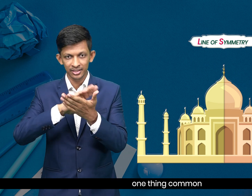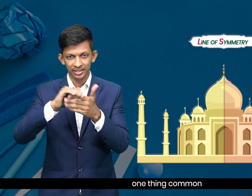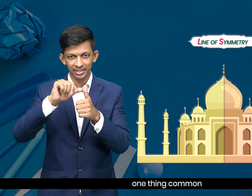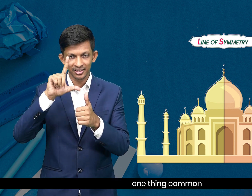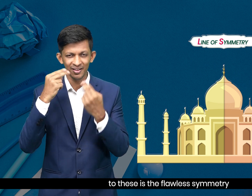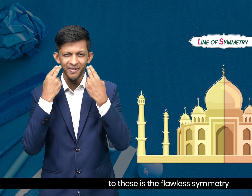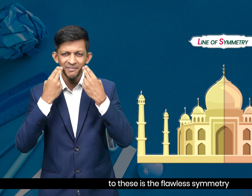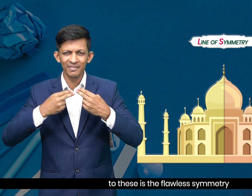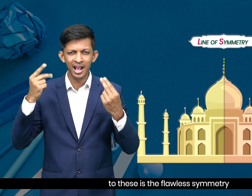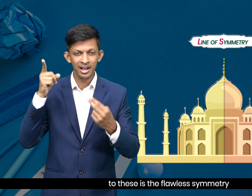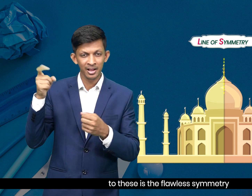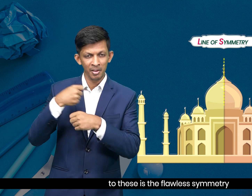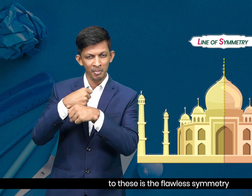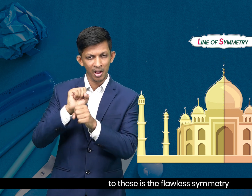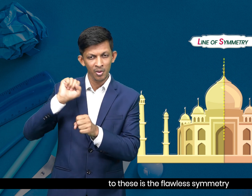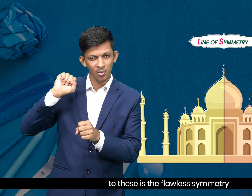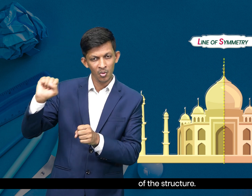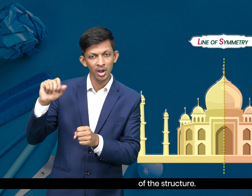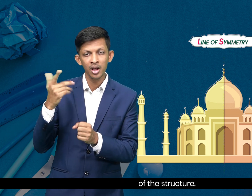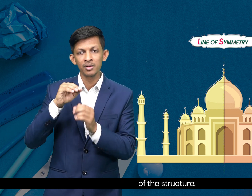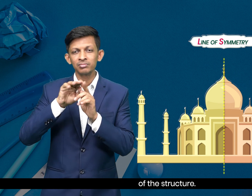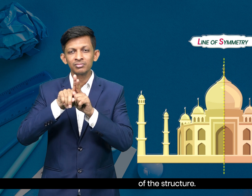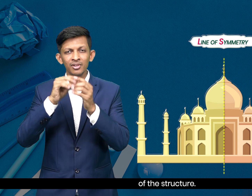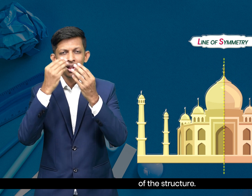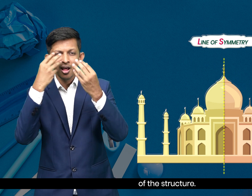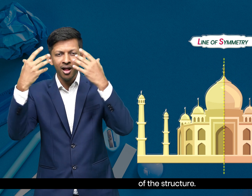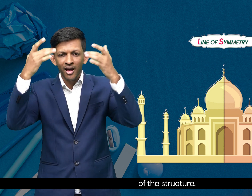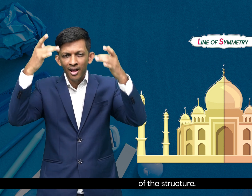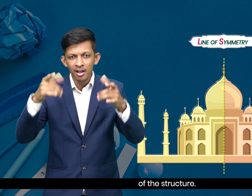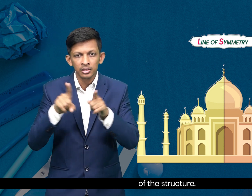common to these is the flawless symmetry of the structure.